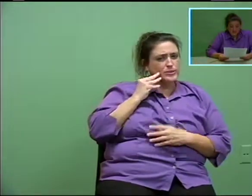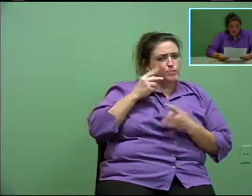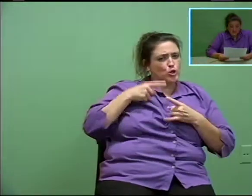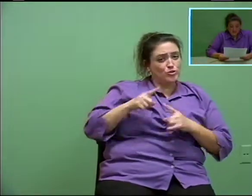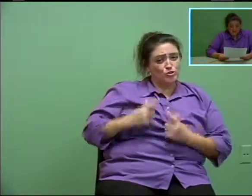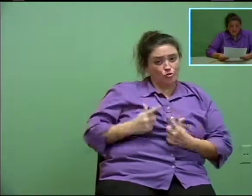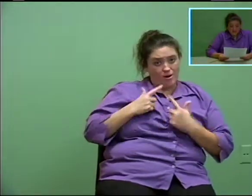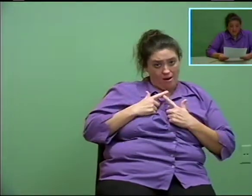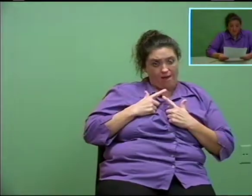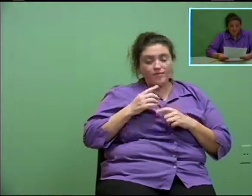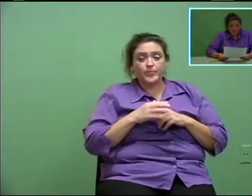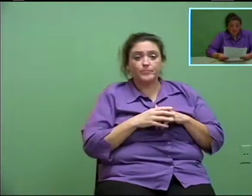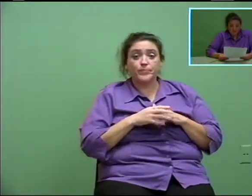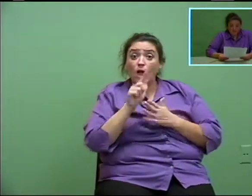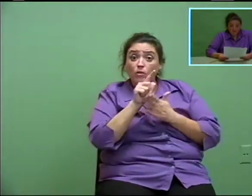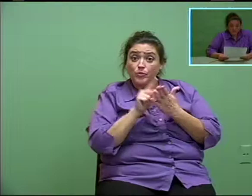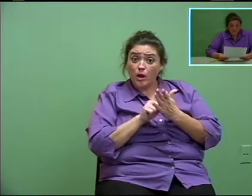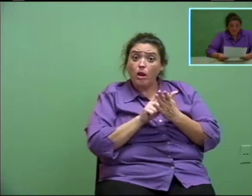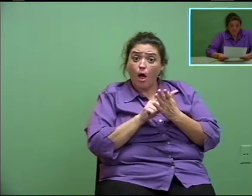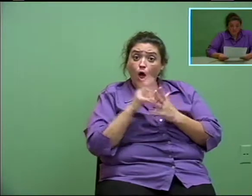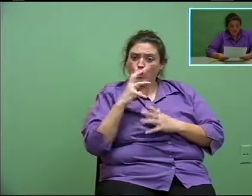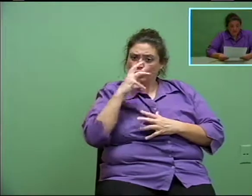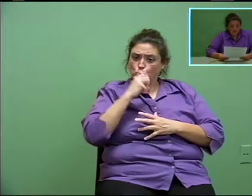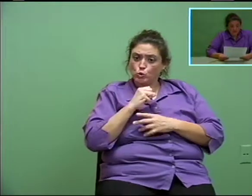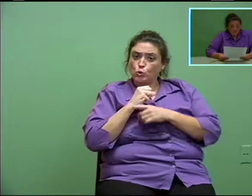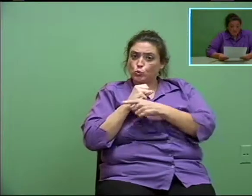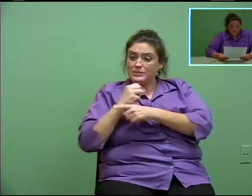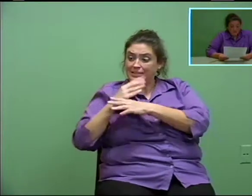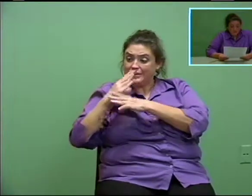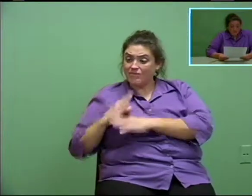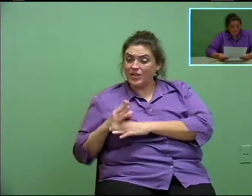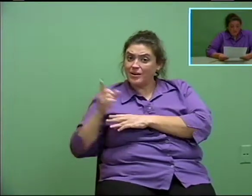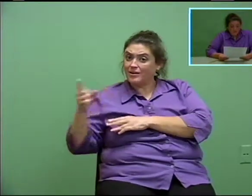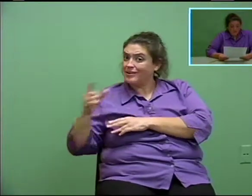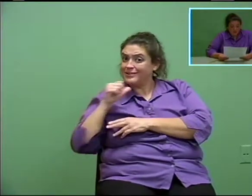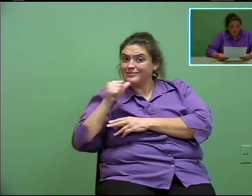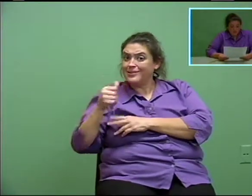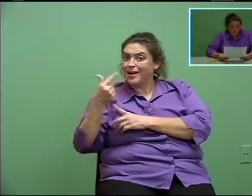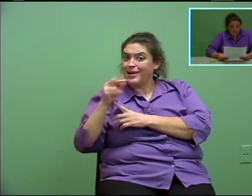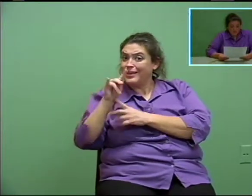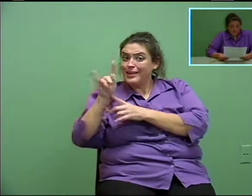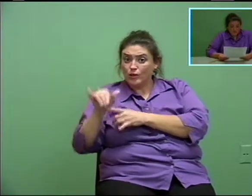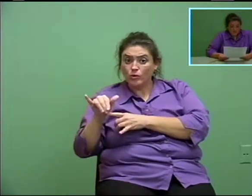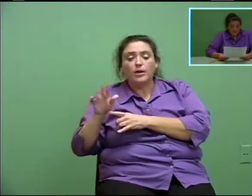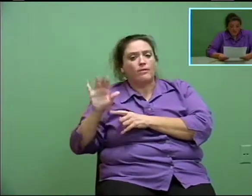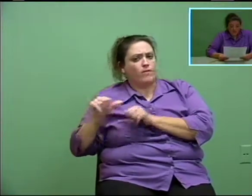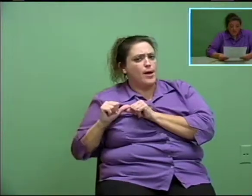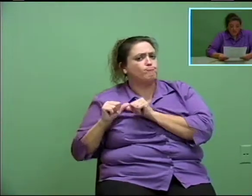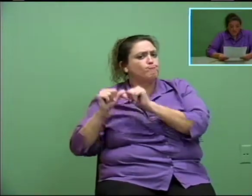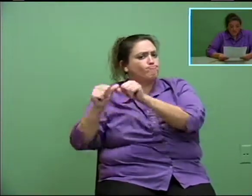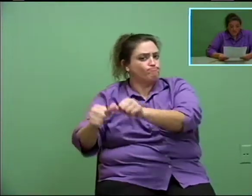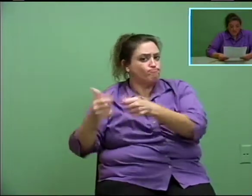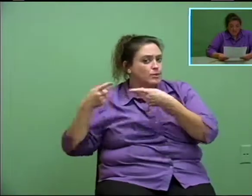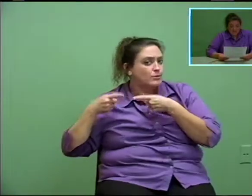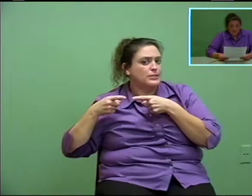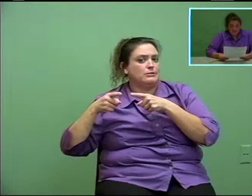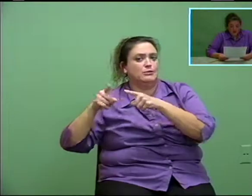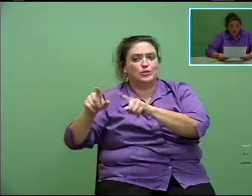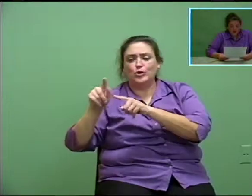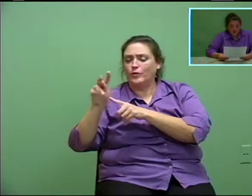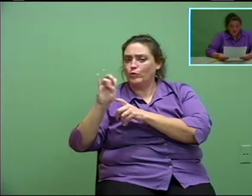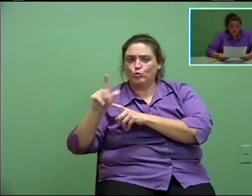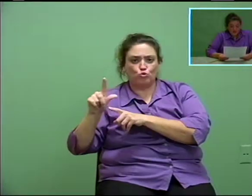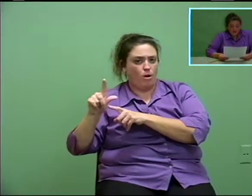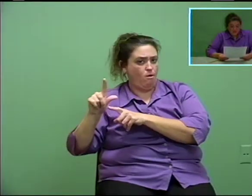that the defendant is innocent of the charges against him. This presumption remains with the defendant throughout every stage of